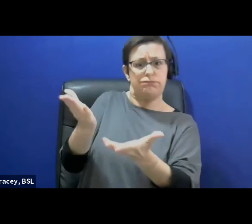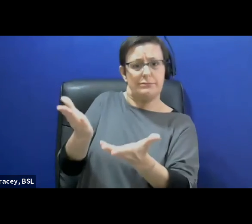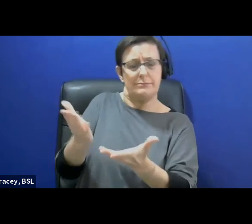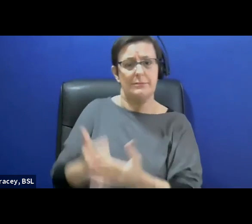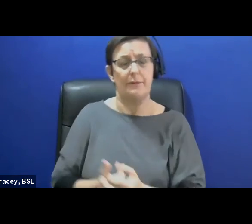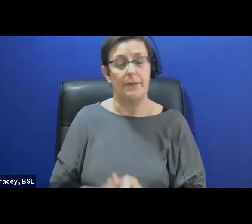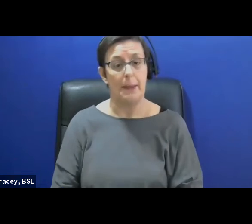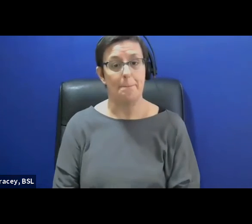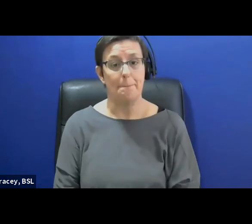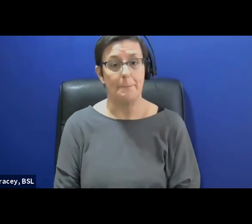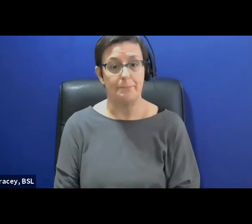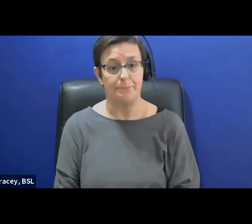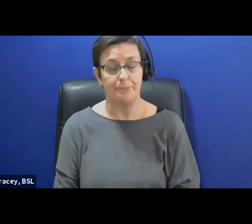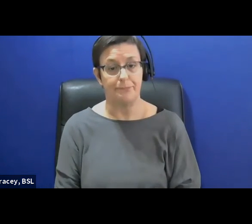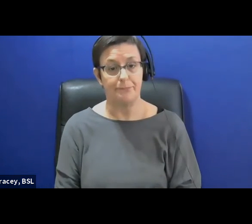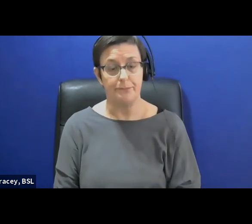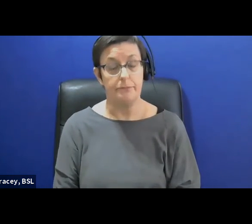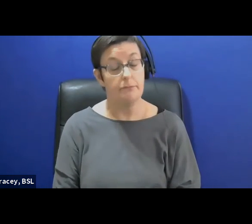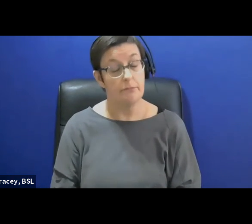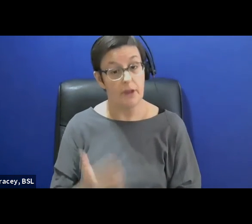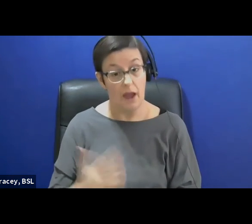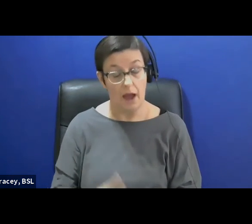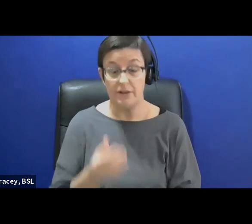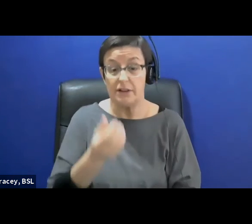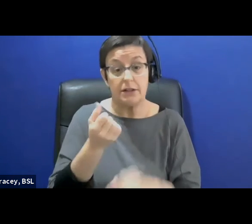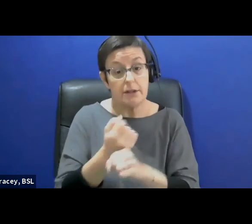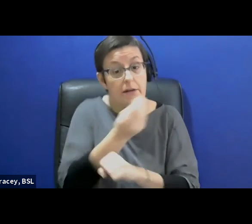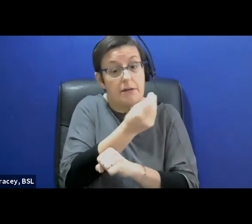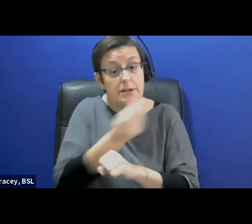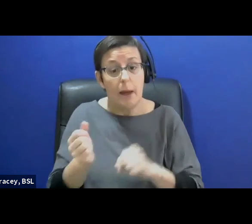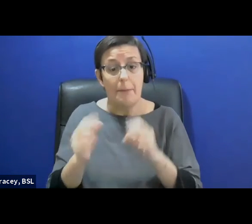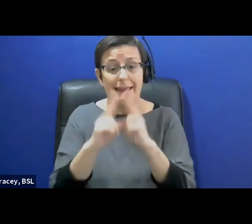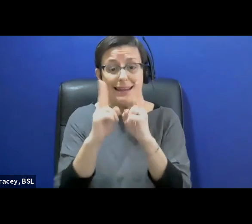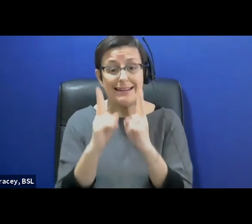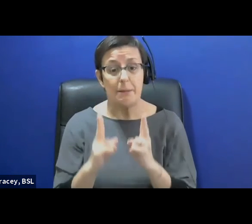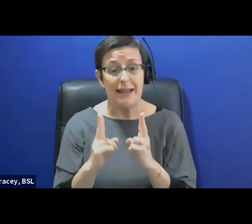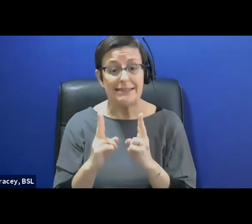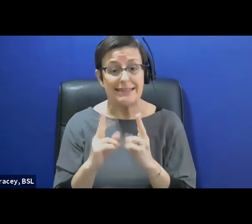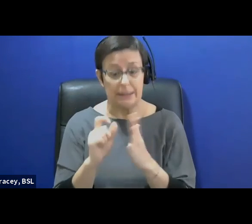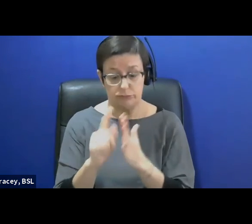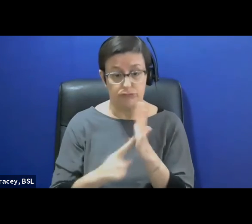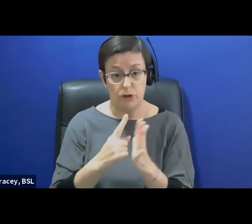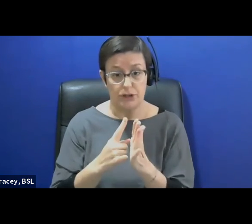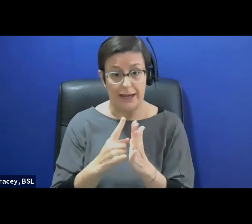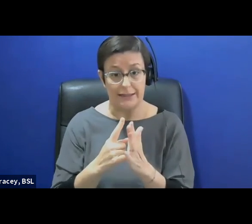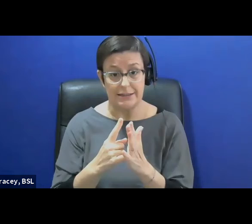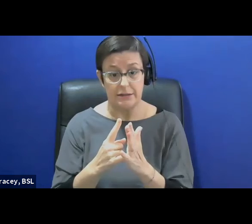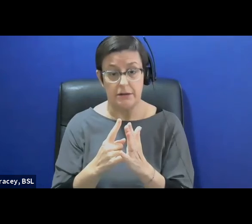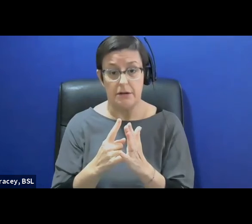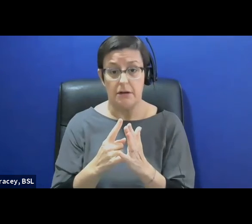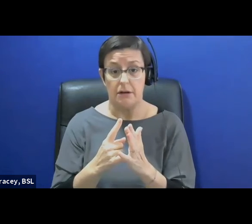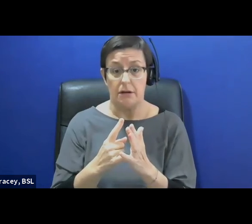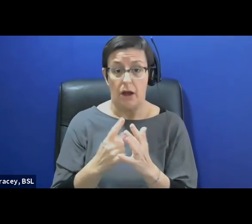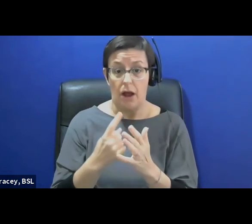number of domestic projects, for example, where there's only been one grab handle in the whole house. Everything else works for